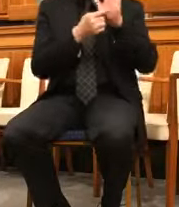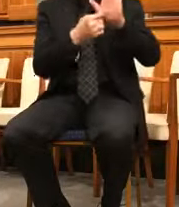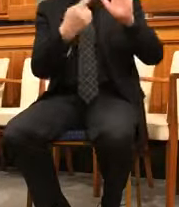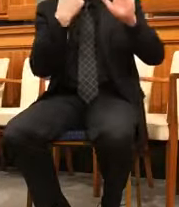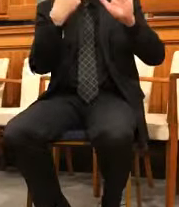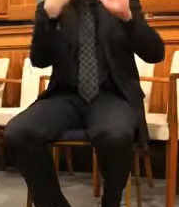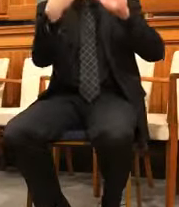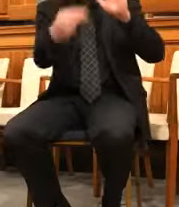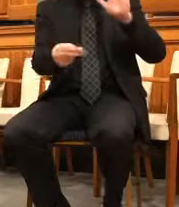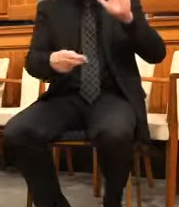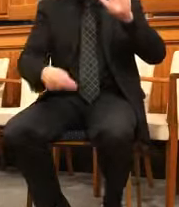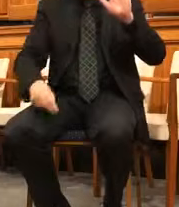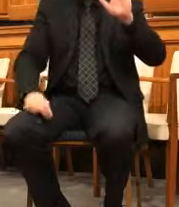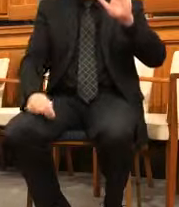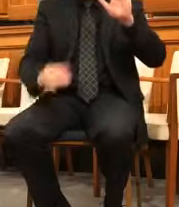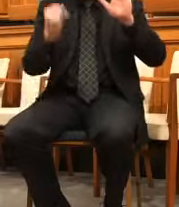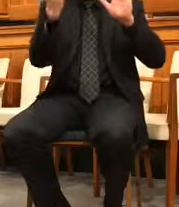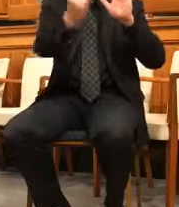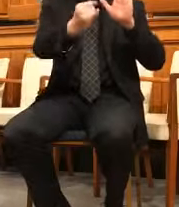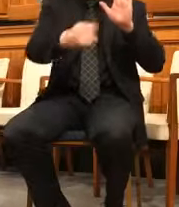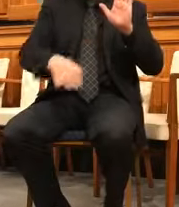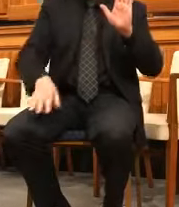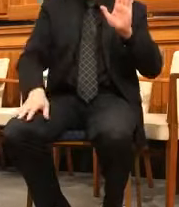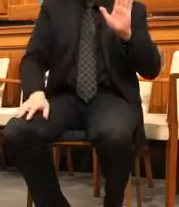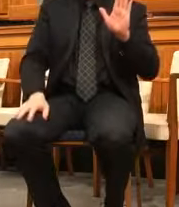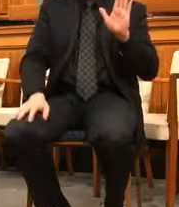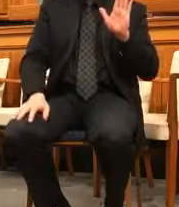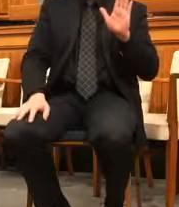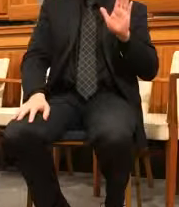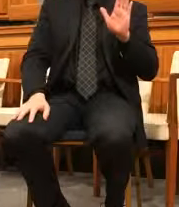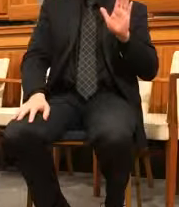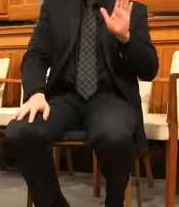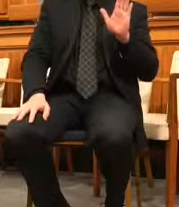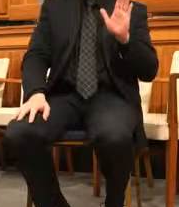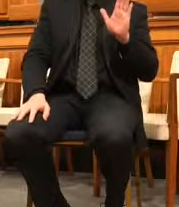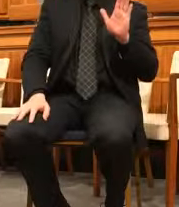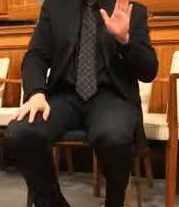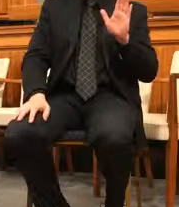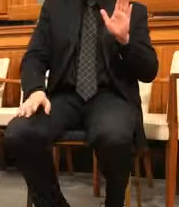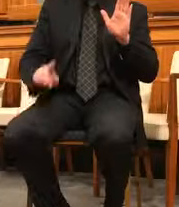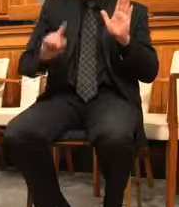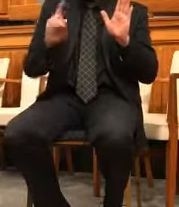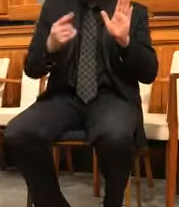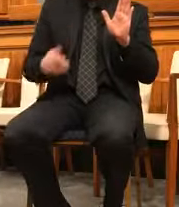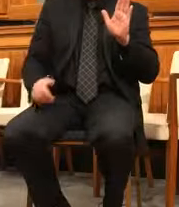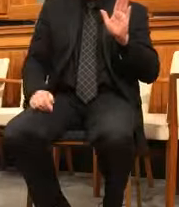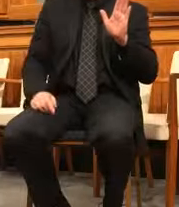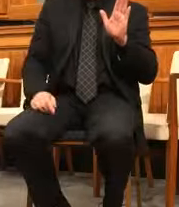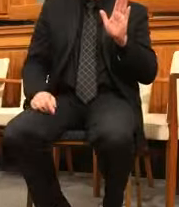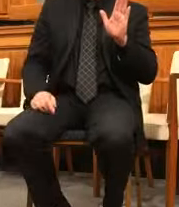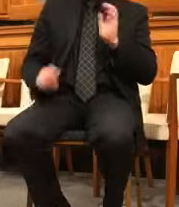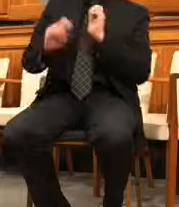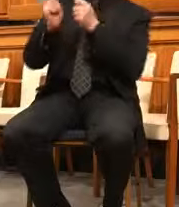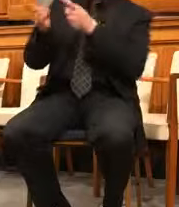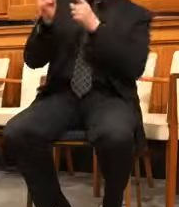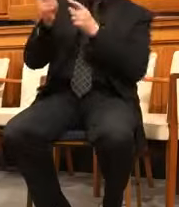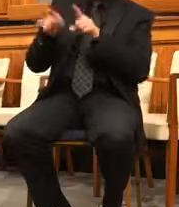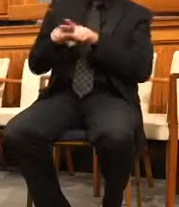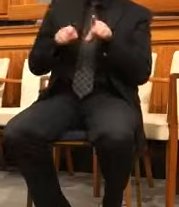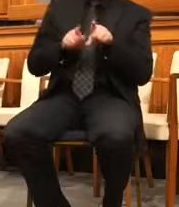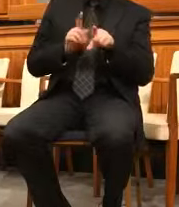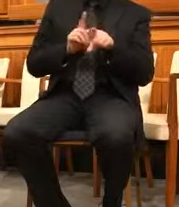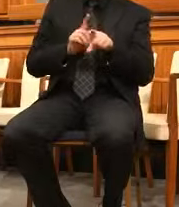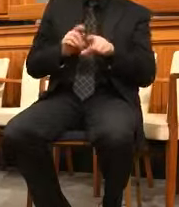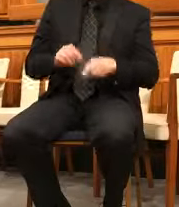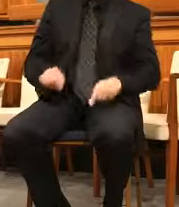that. You can't do that with God. That's out of the question. That's ignorance of